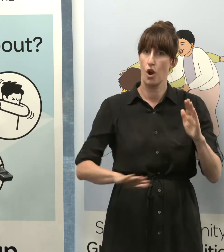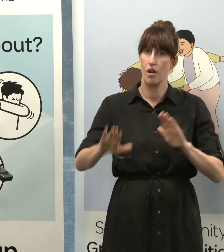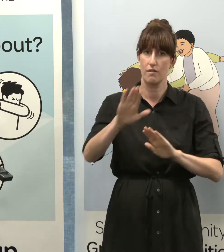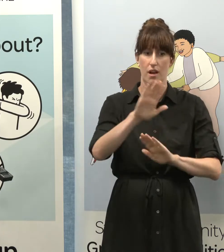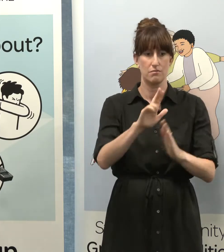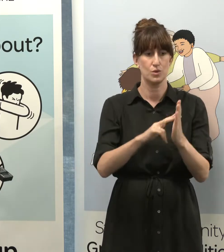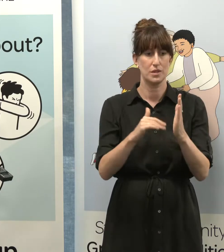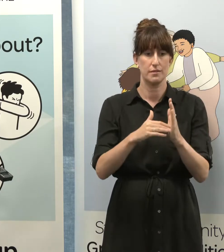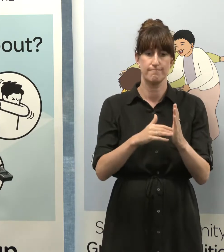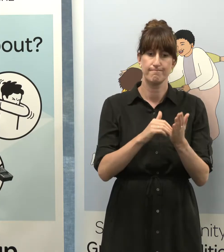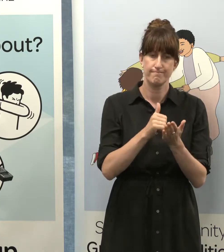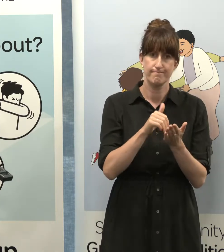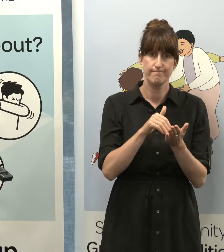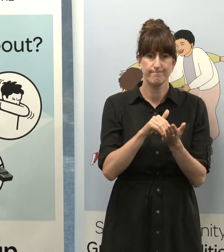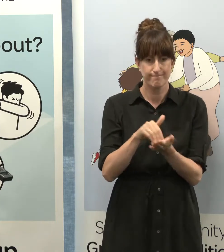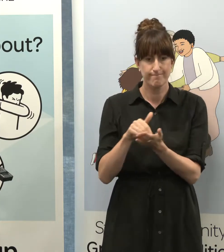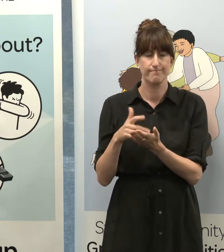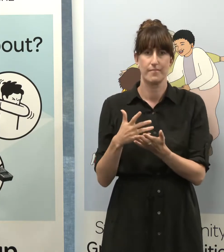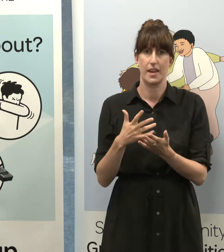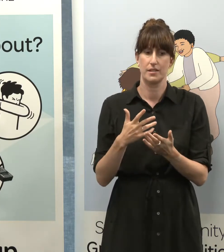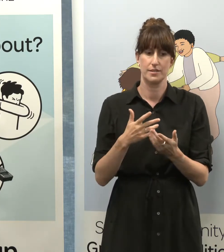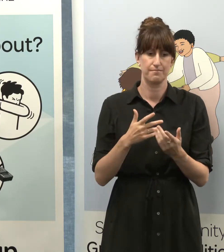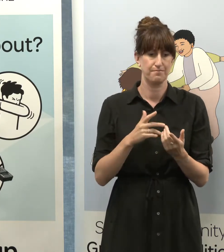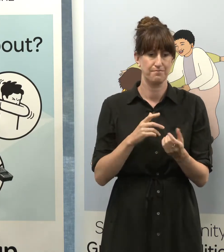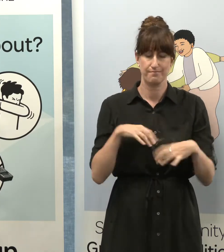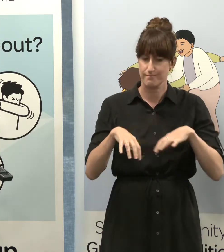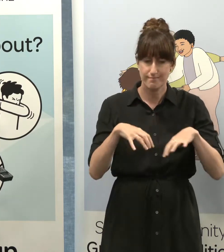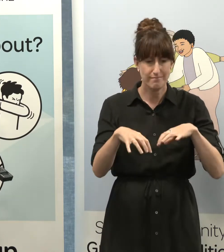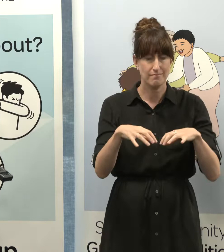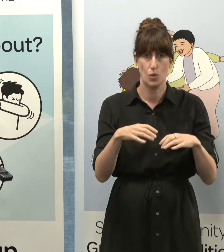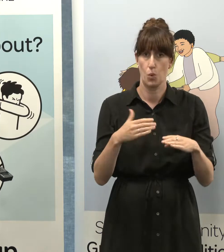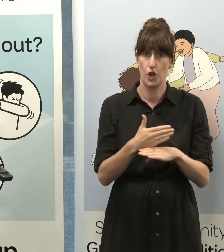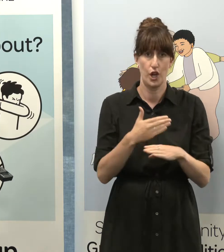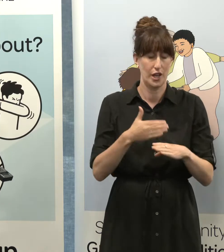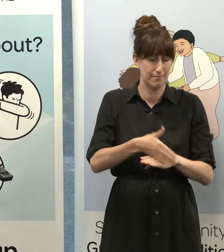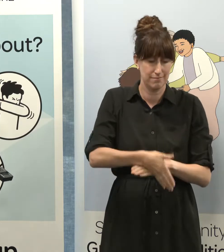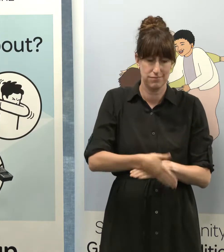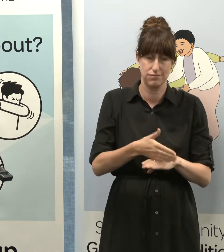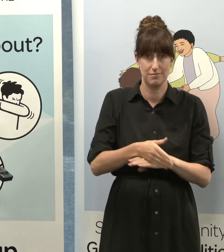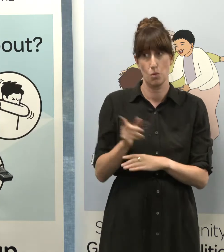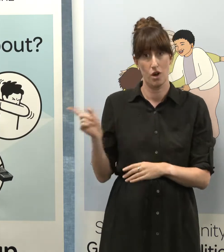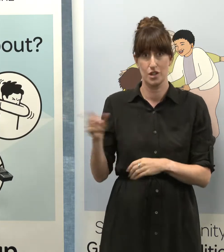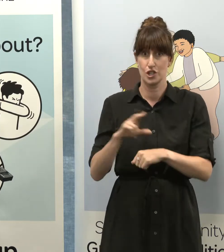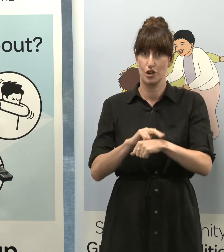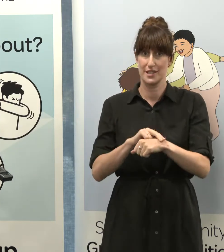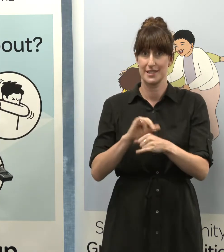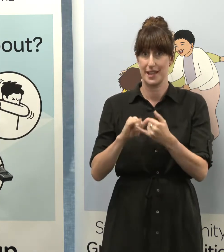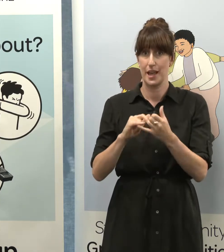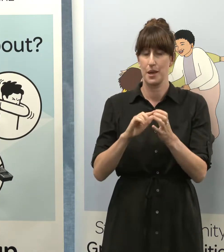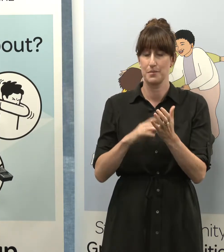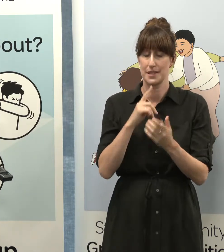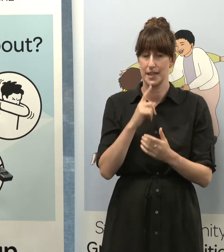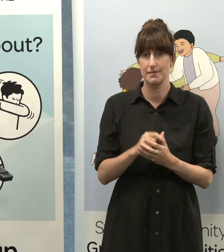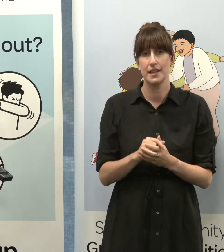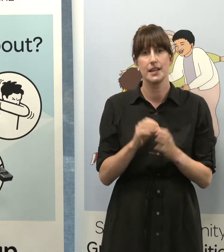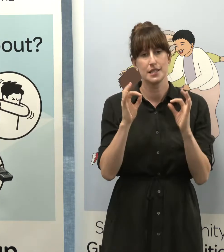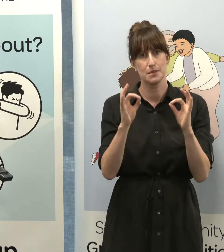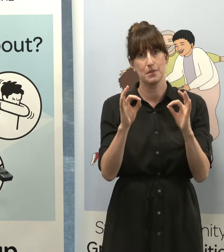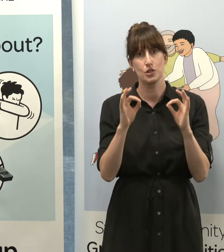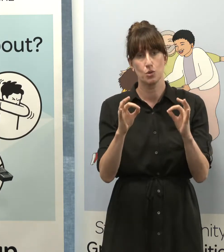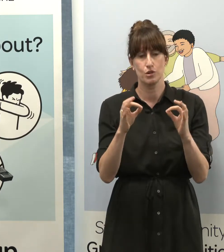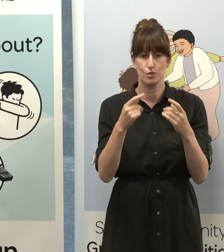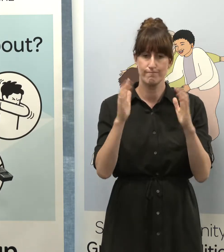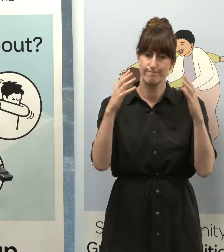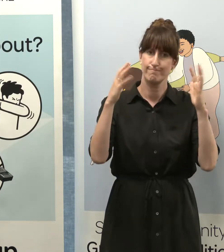responding extremely well to this rapid increase in workload that Sam has outlined. I'd particularly like to give a special shout out today to the